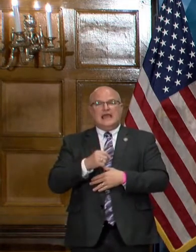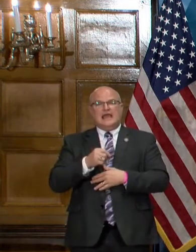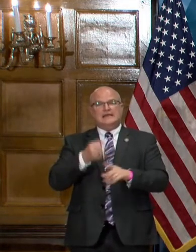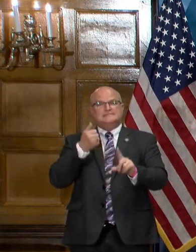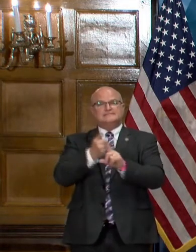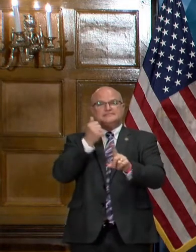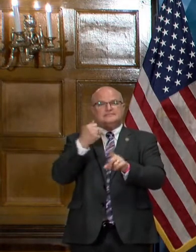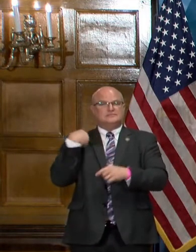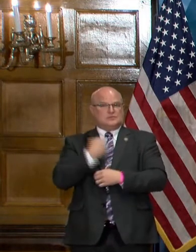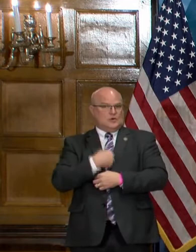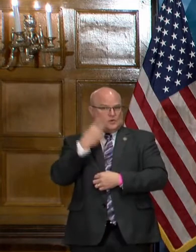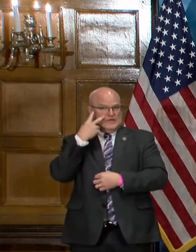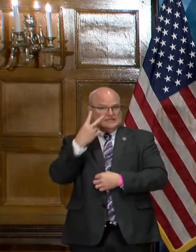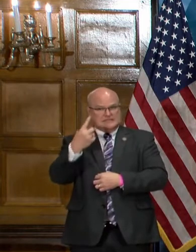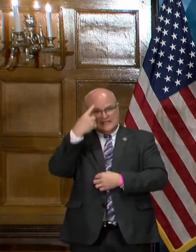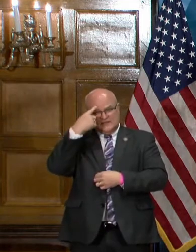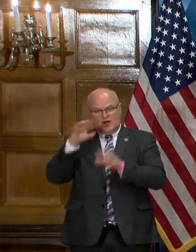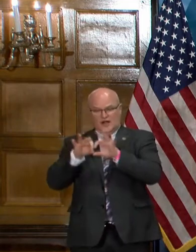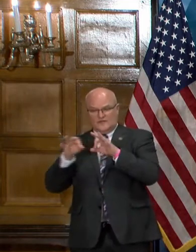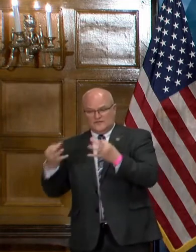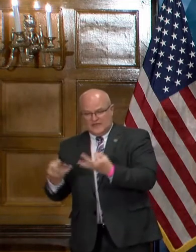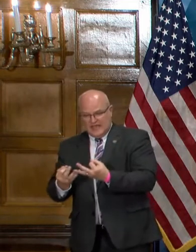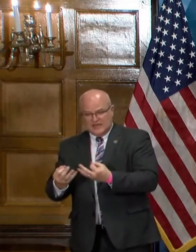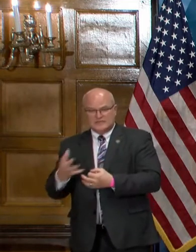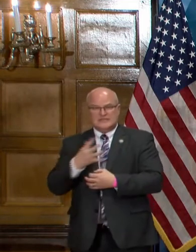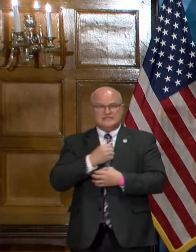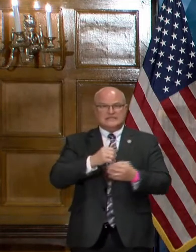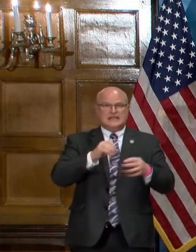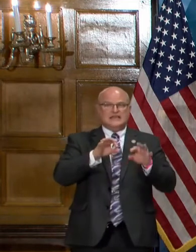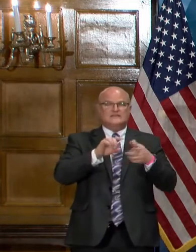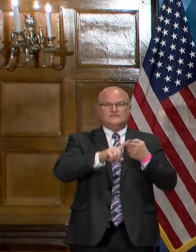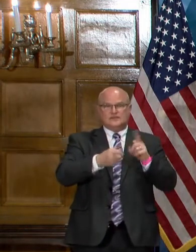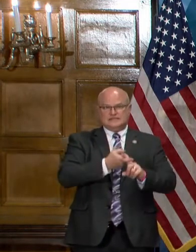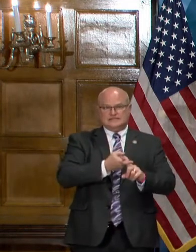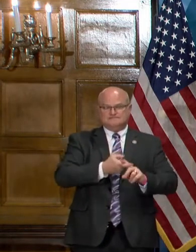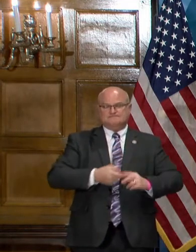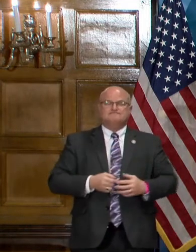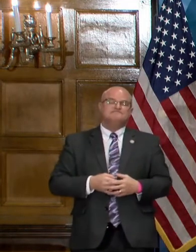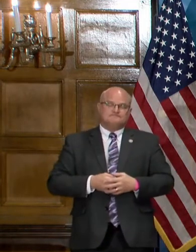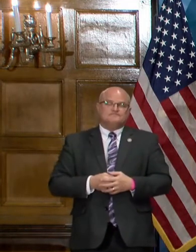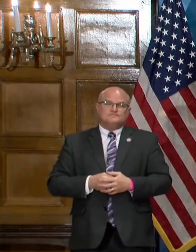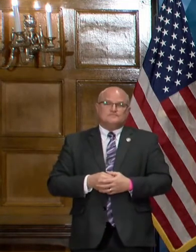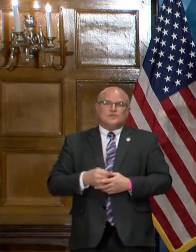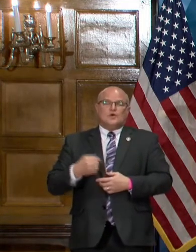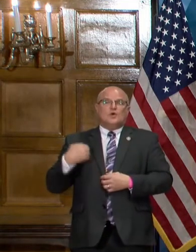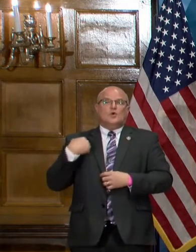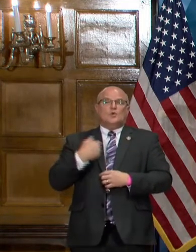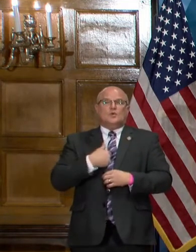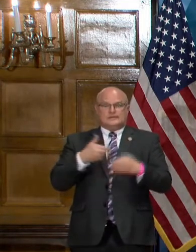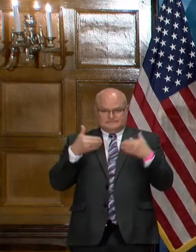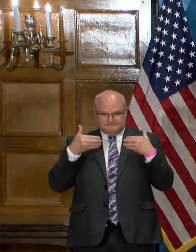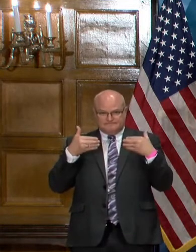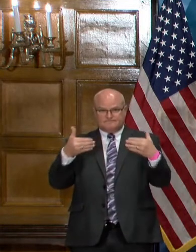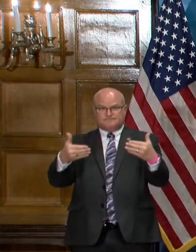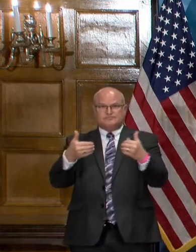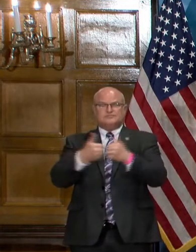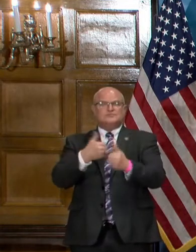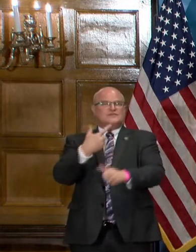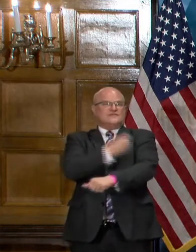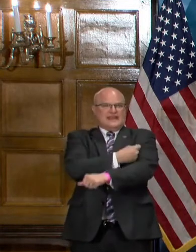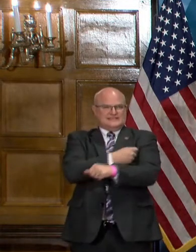that we see to our families and loved ones. We are proceeding with our vaccination